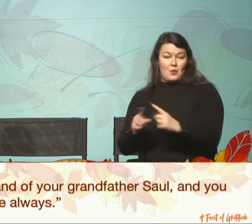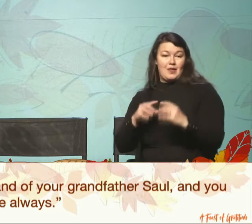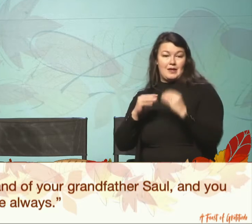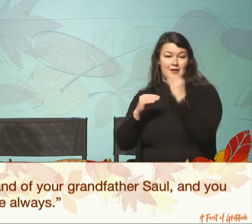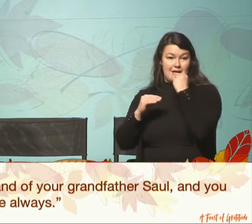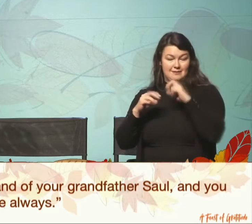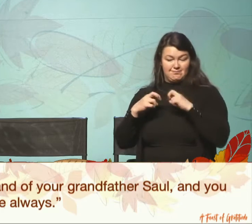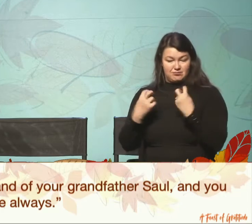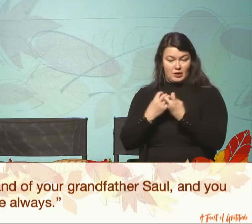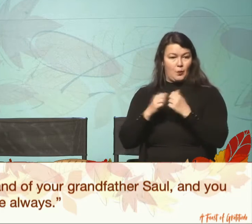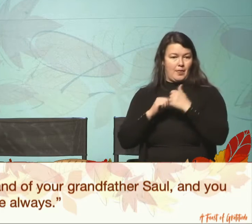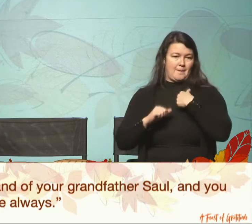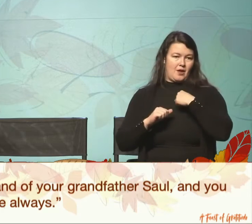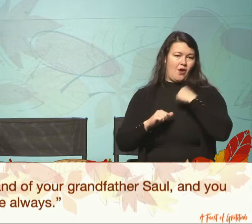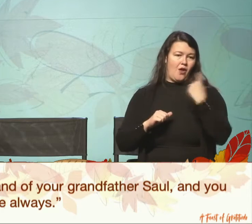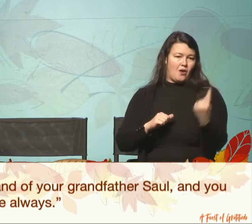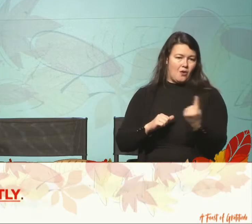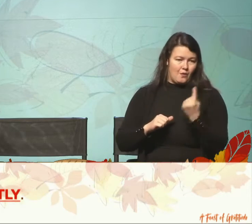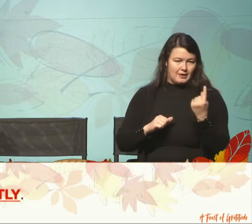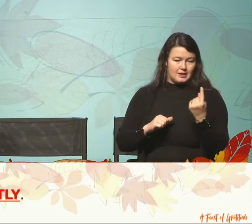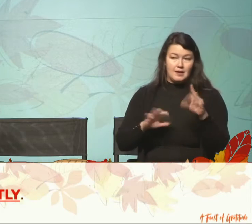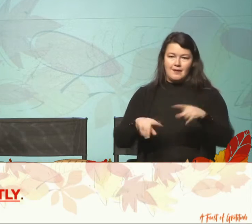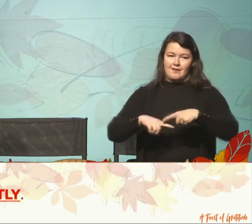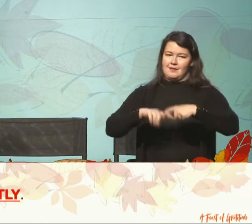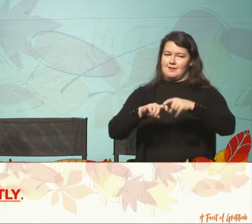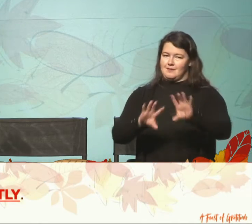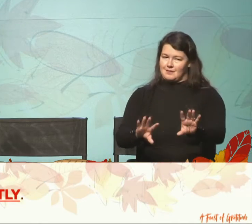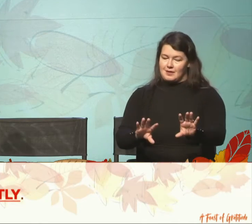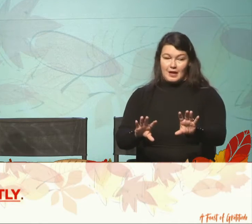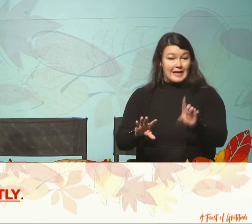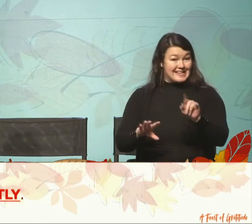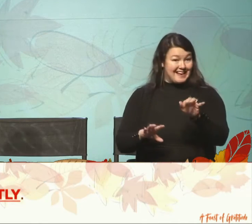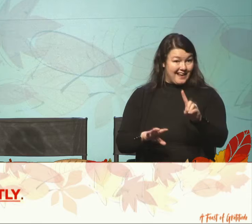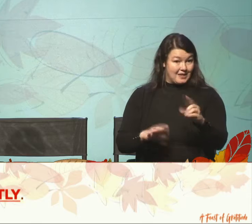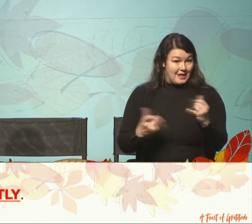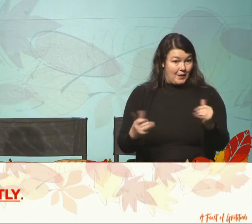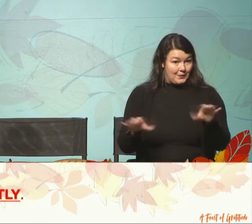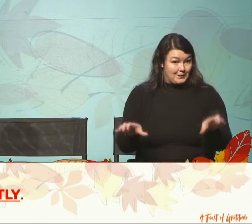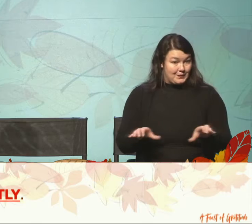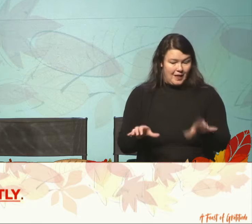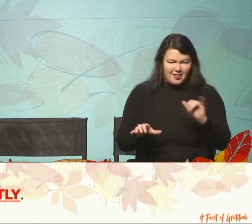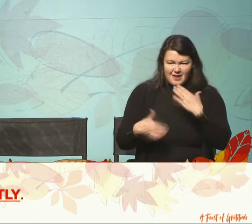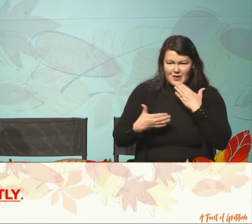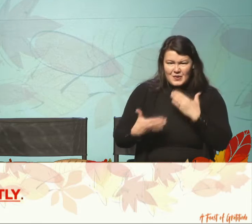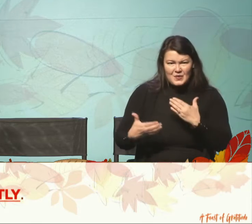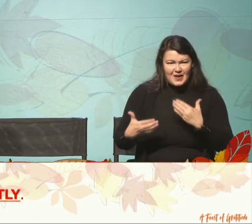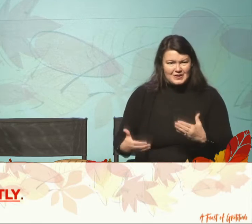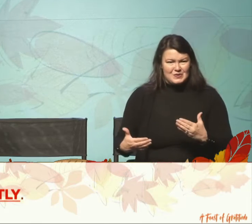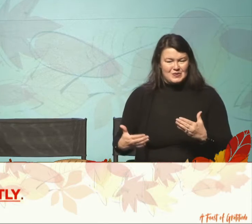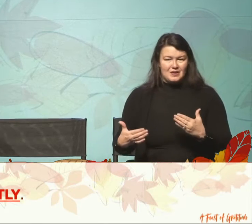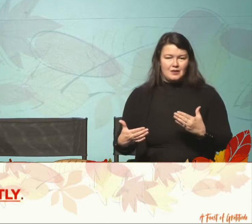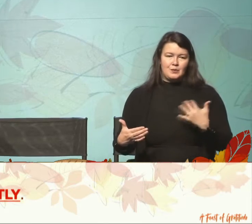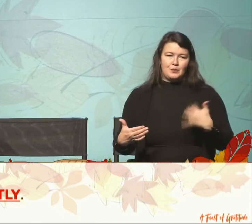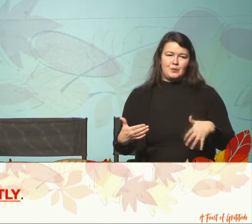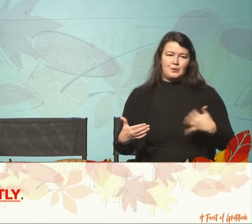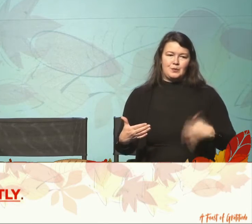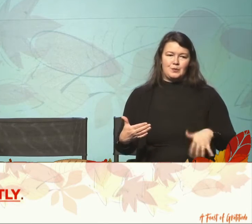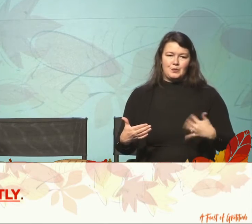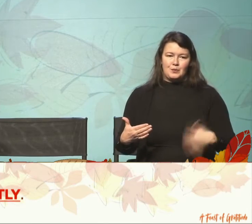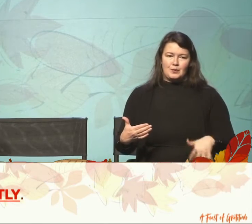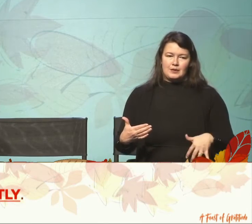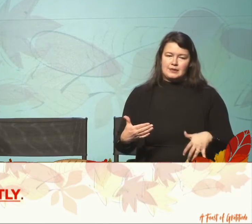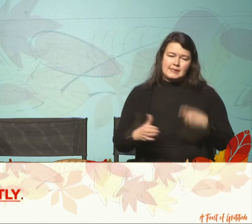table always. And we need to pause here and recognize that what David does here, this gratitude that he shows, was very,